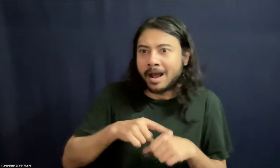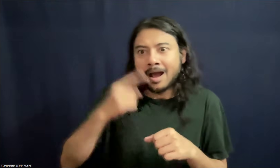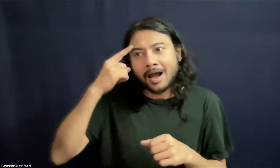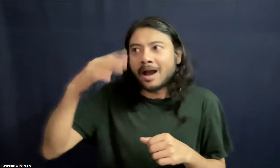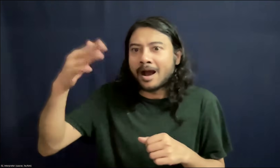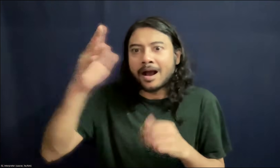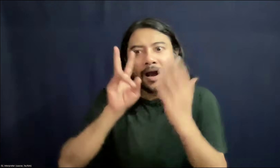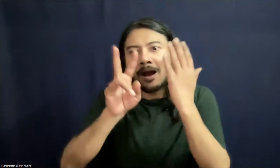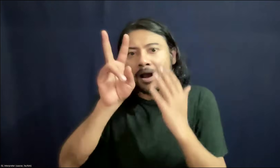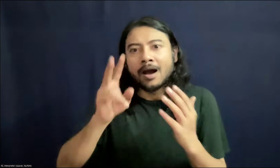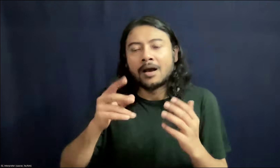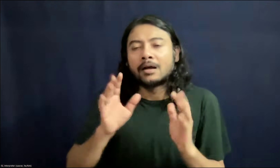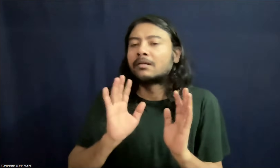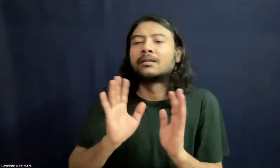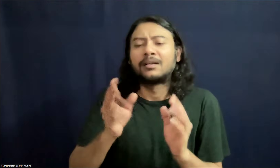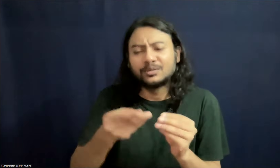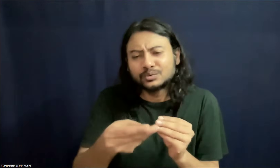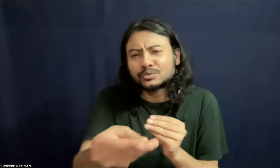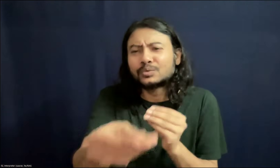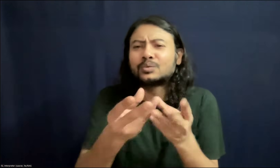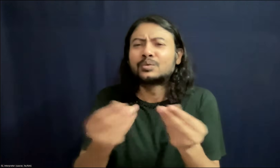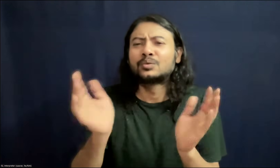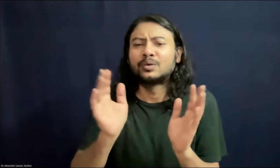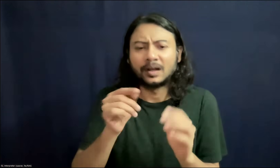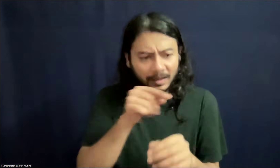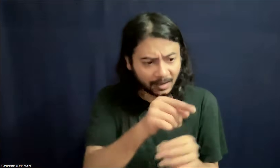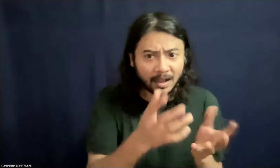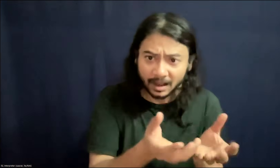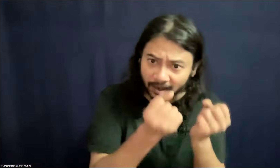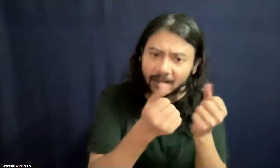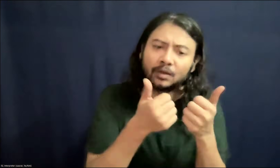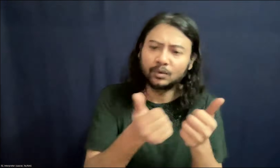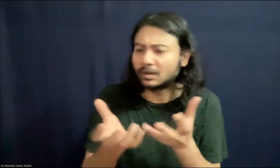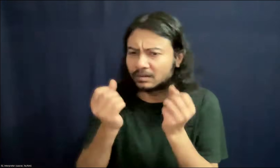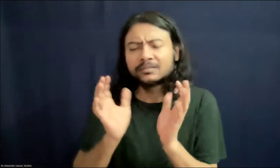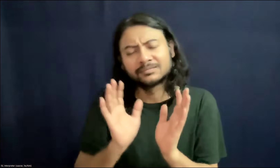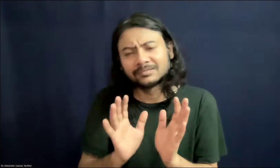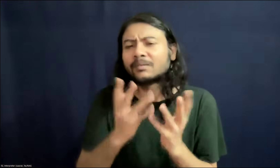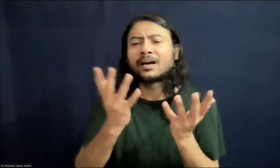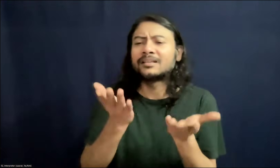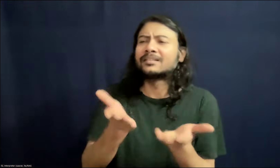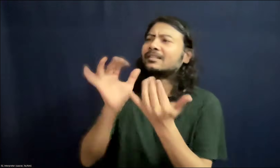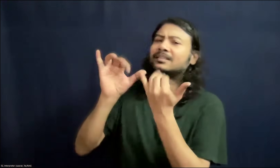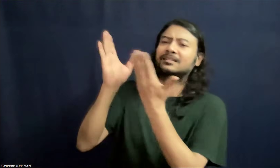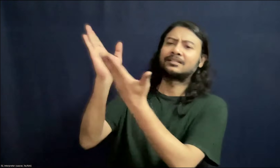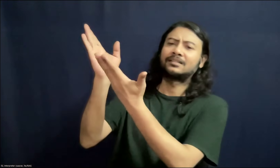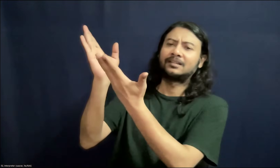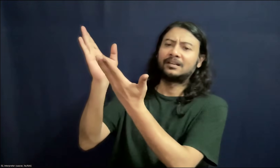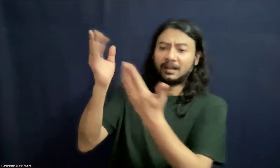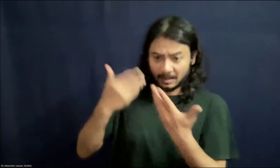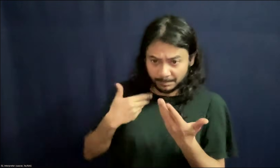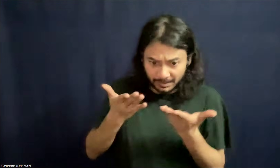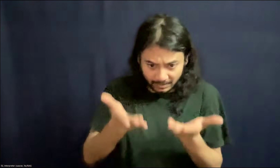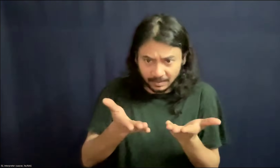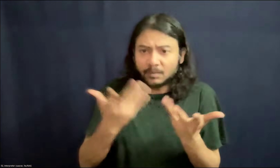With that feeling, when you're not attached to anything, when you think everything belongs to Krishna, I'm only like a caretaker, then you